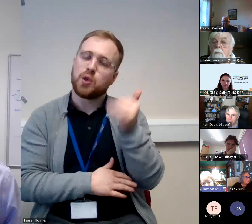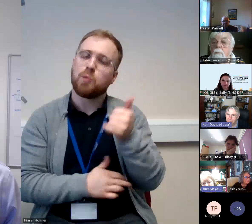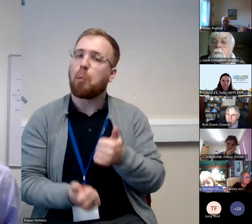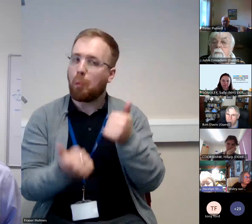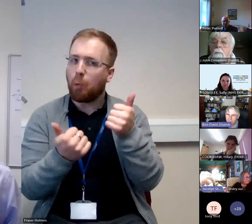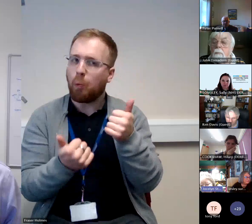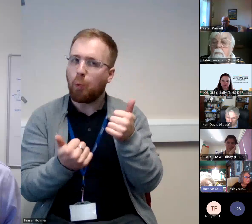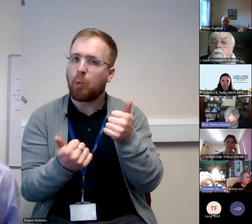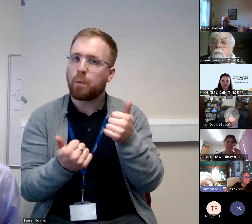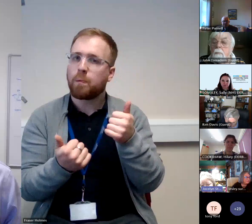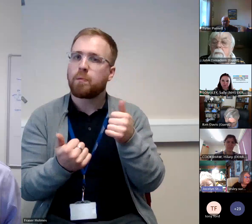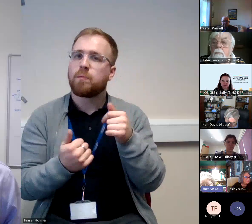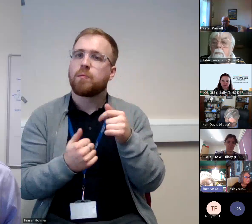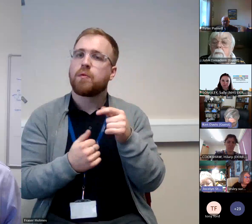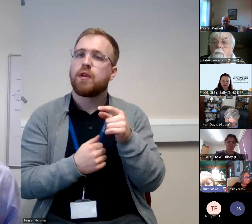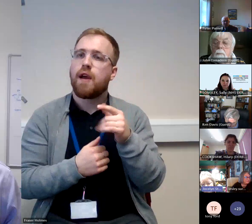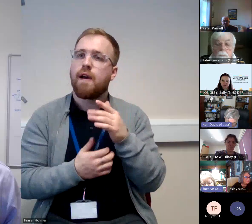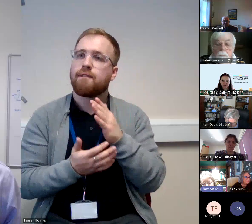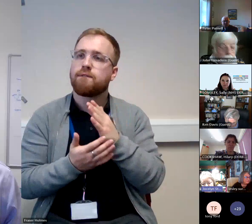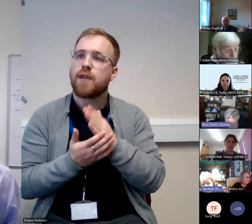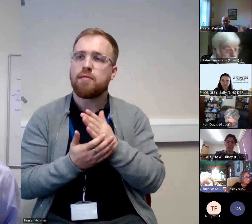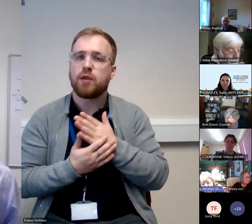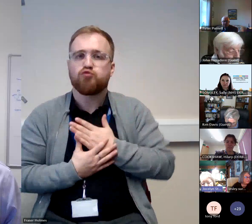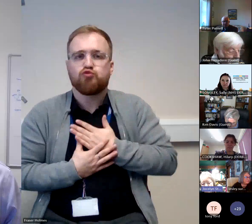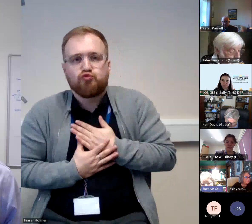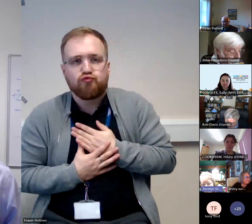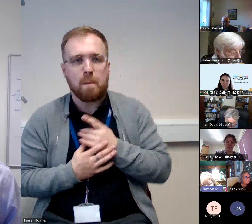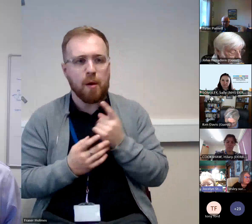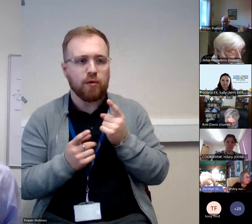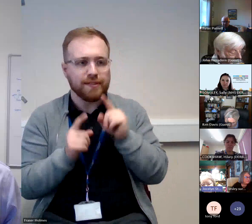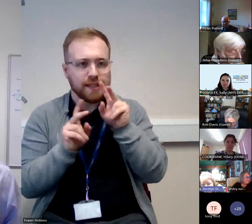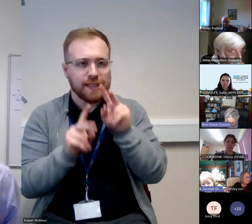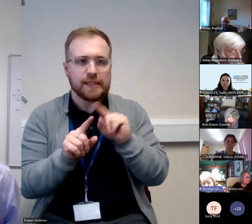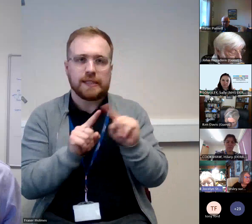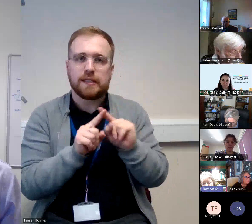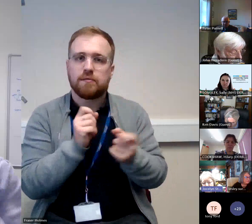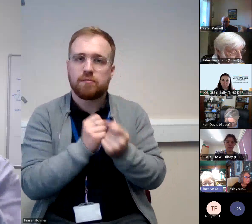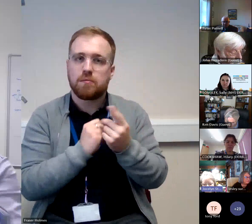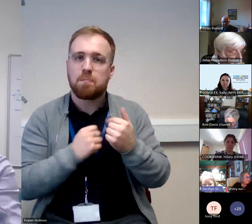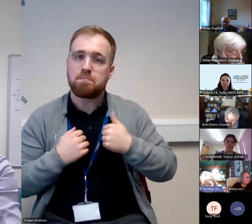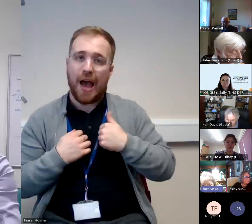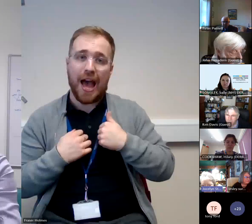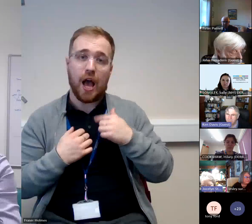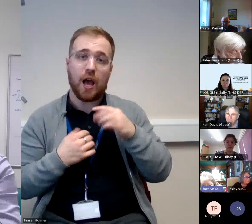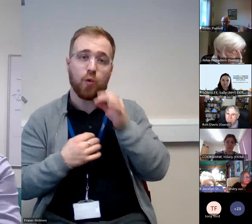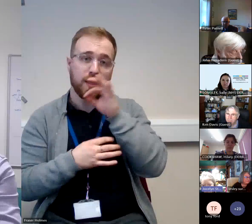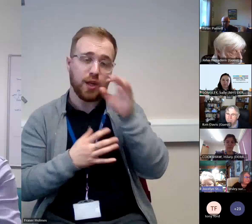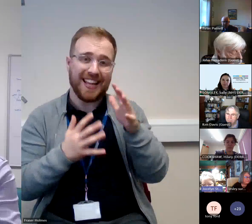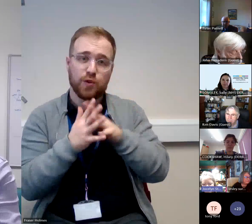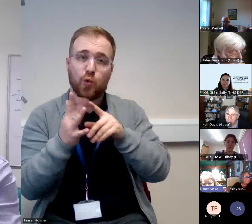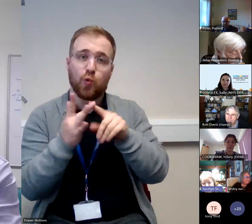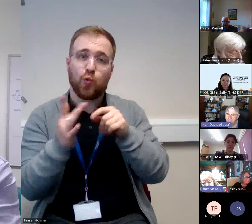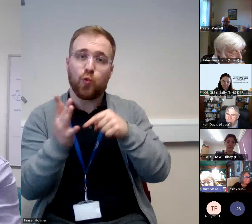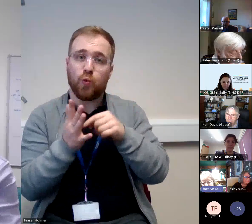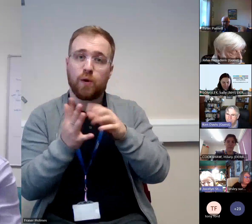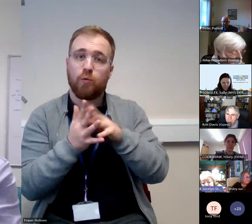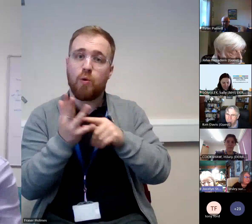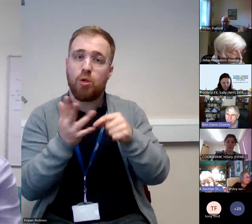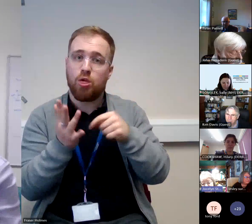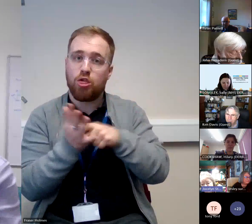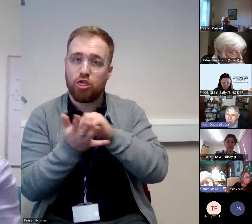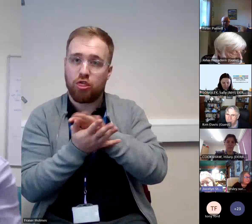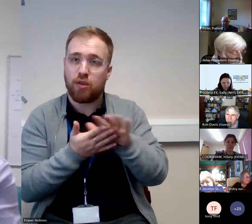presentation, Mike, and I'm very heartened by what is going on. My question is to do with Whitworth. Now, for many years, I